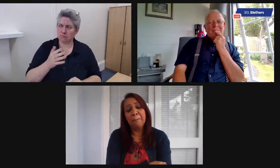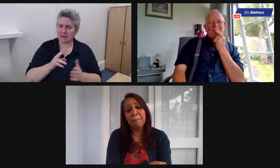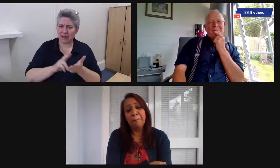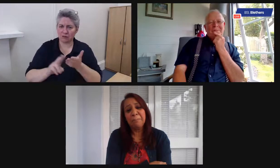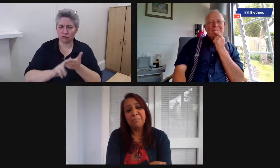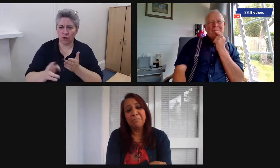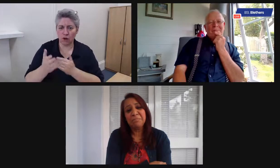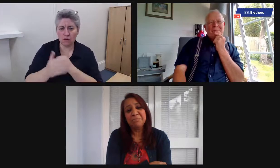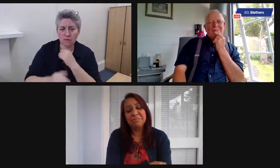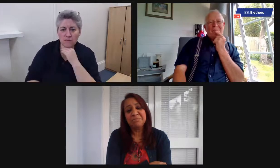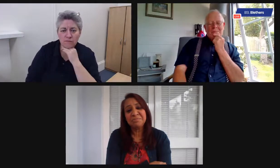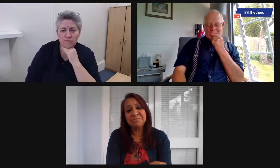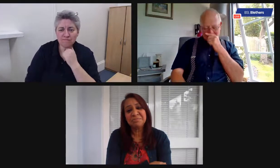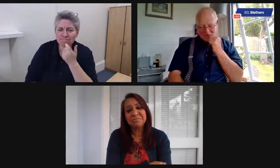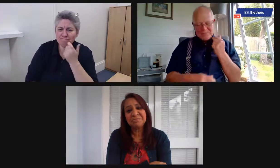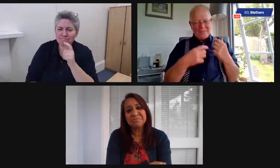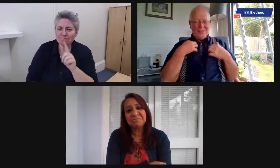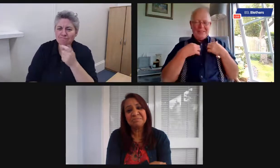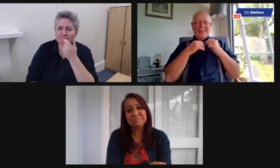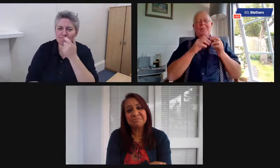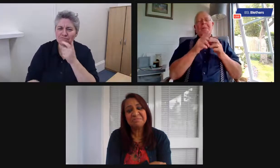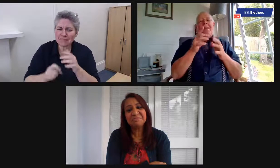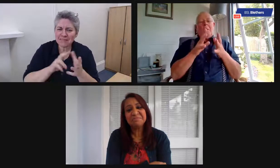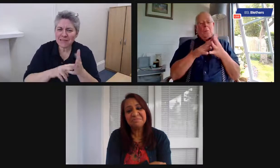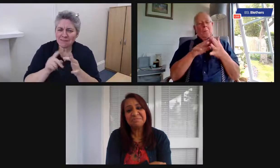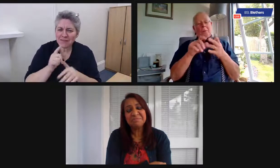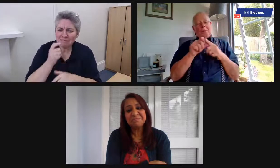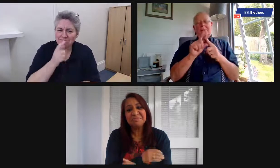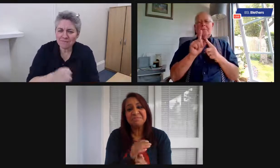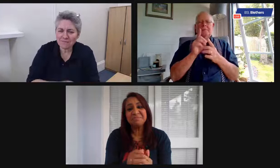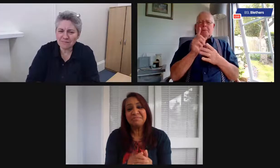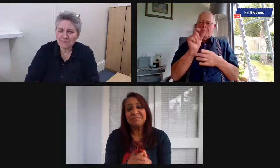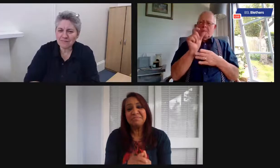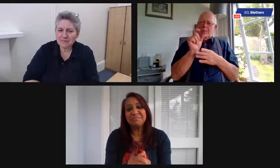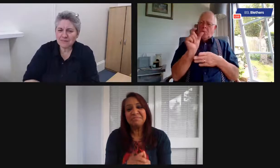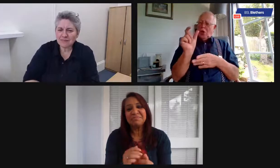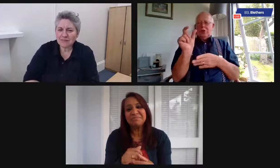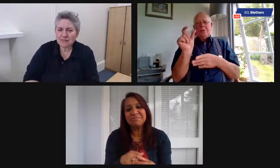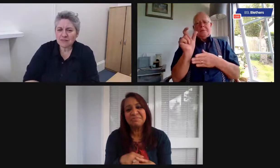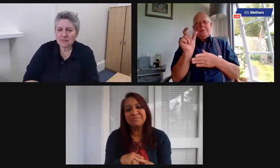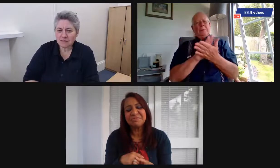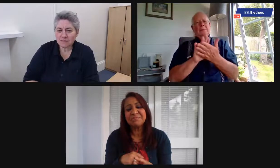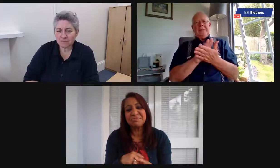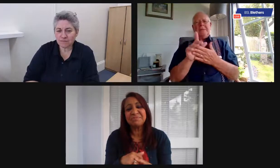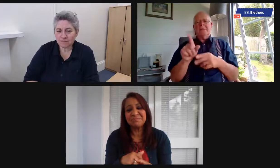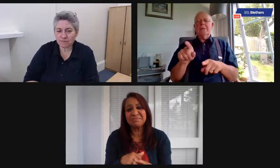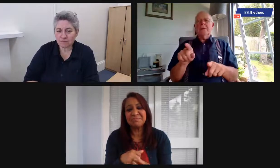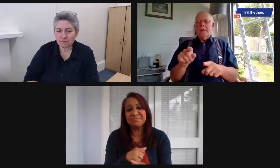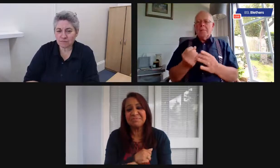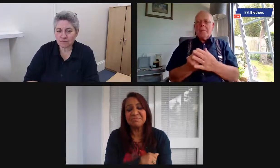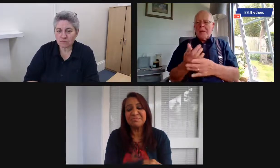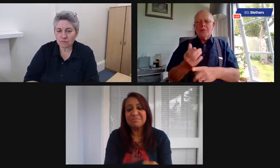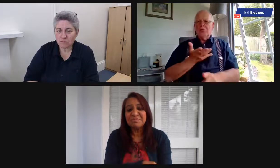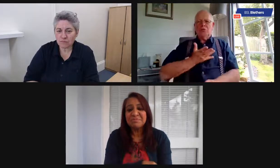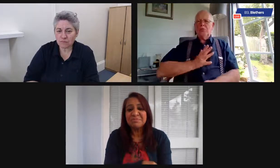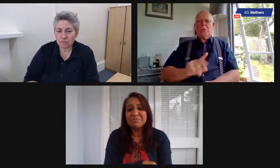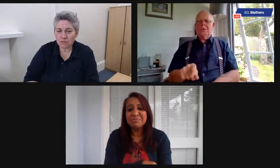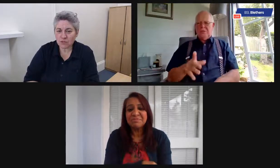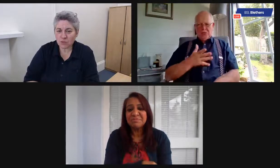bad press? They're natural. Well, this is interesting because the word weed, I mean, what does it actually